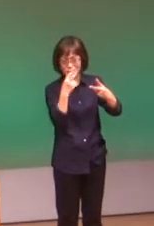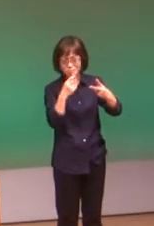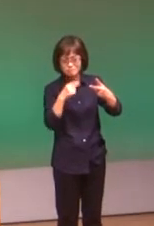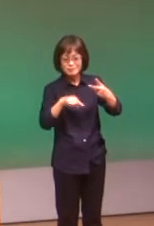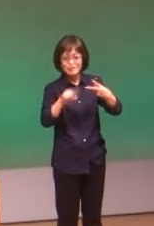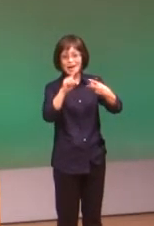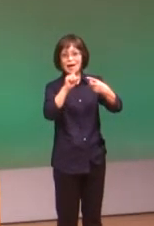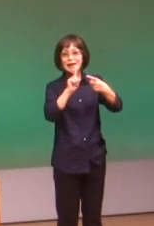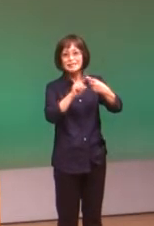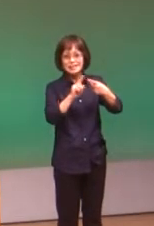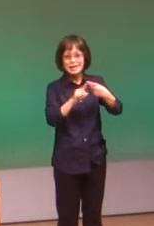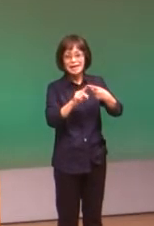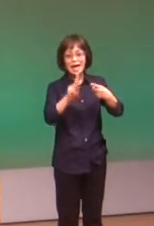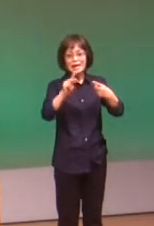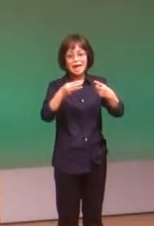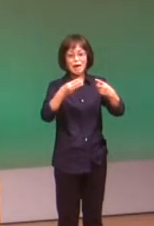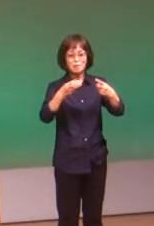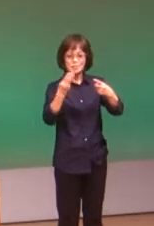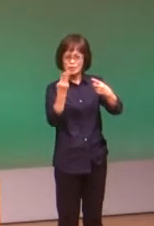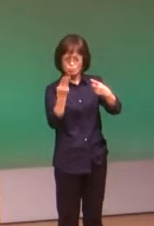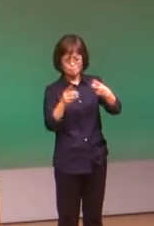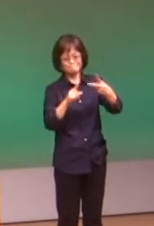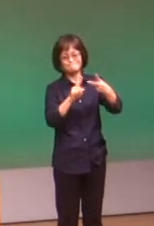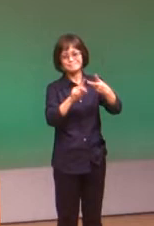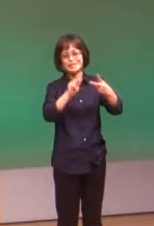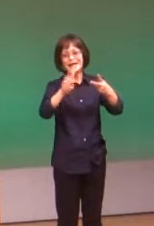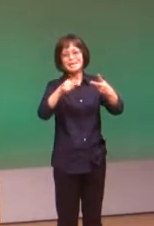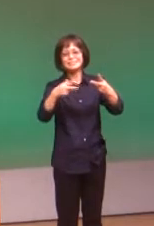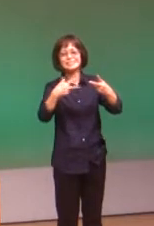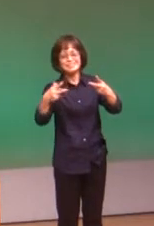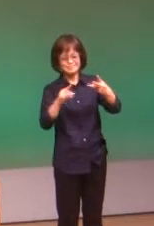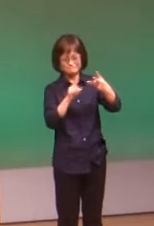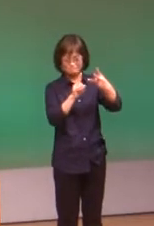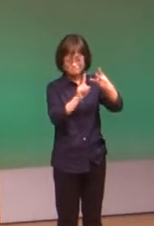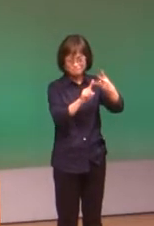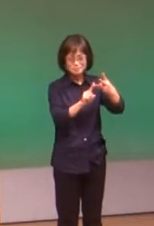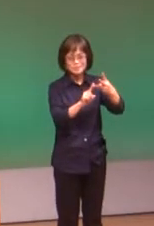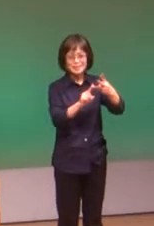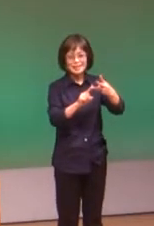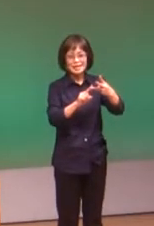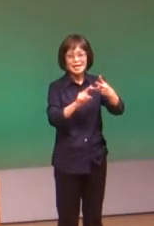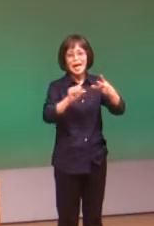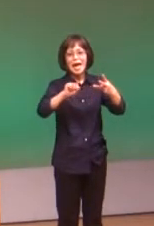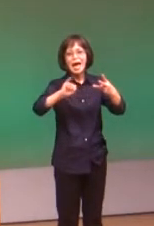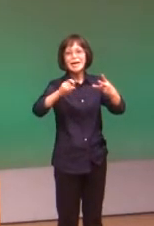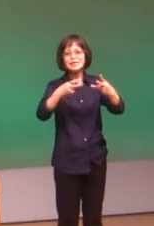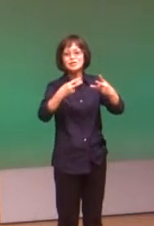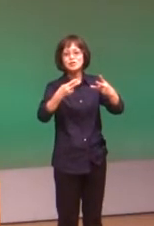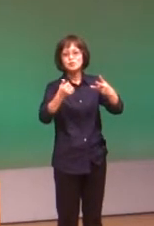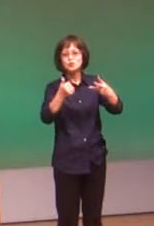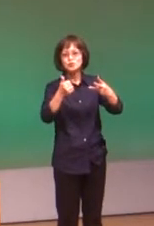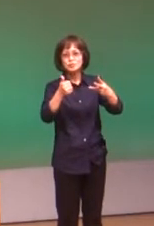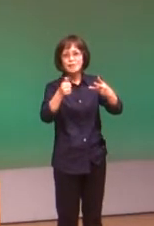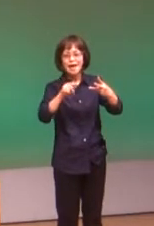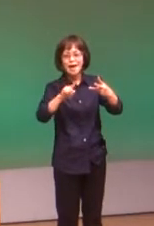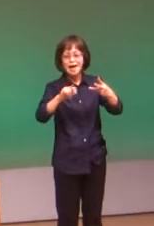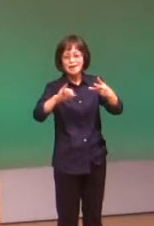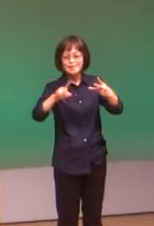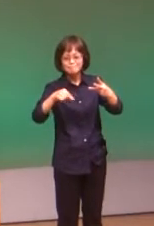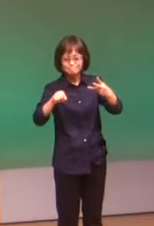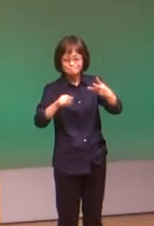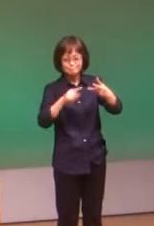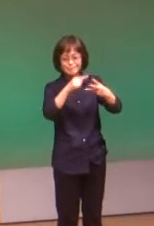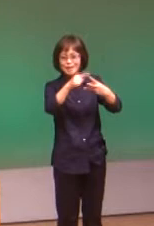Camus, Mohandas Gandhi, and Albert Einstein. Their response to the use of